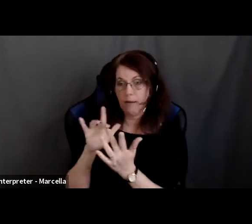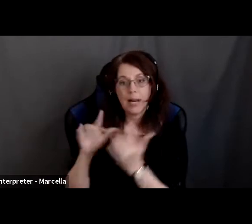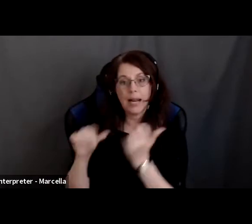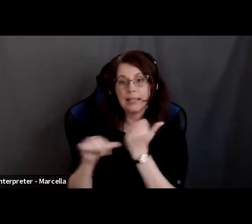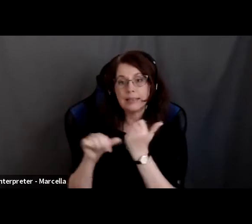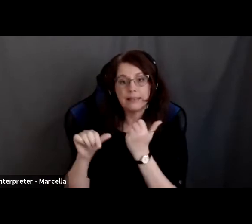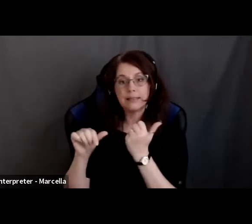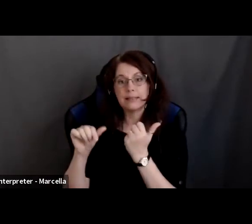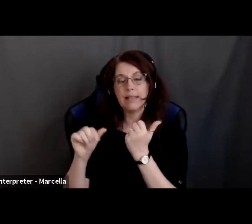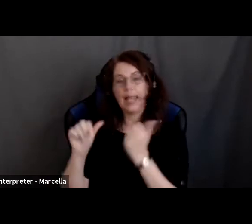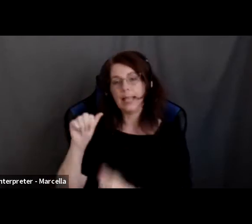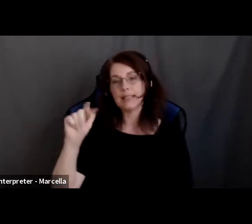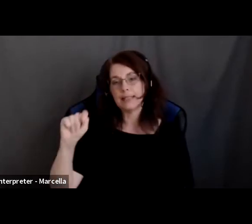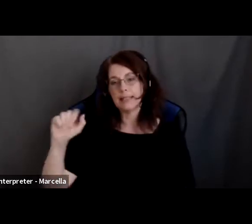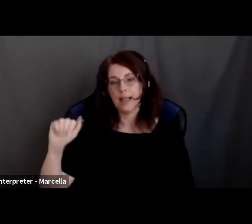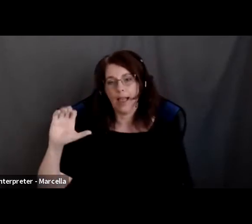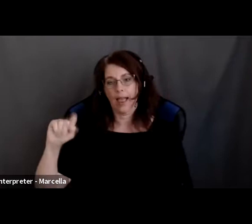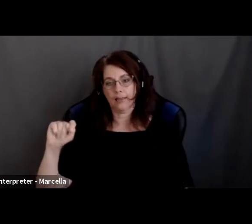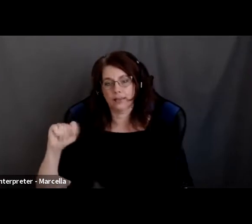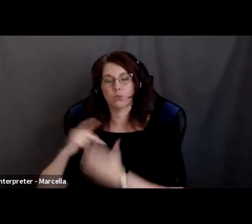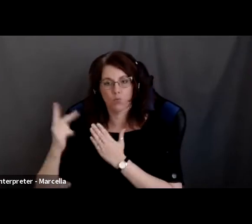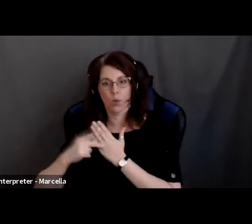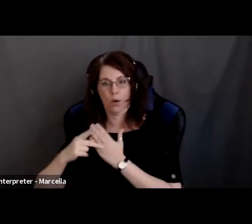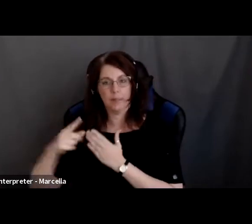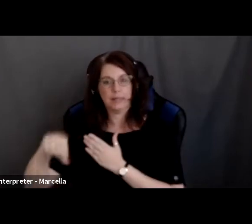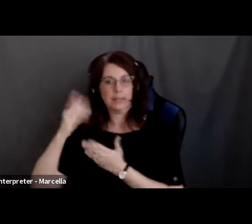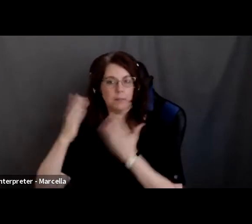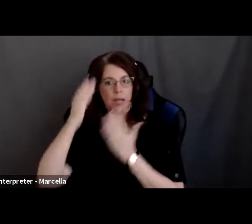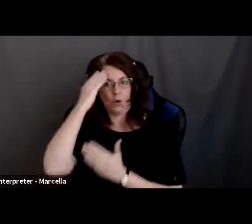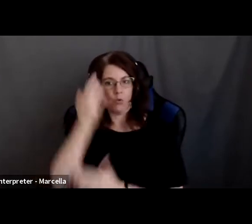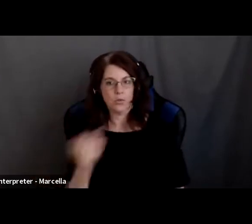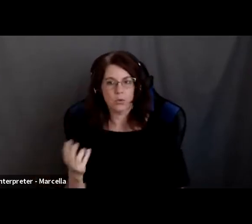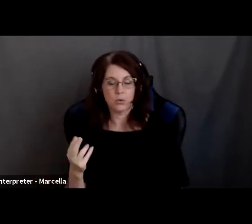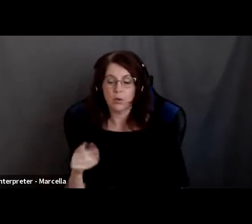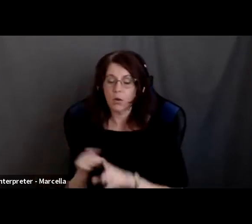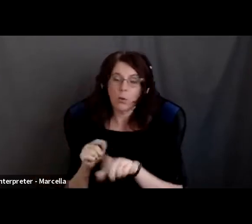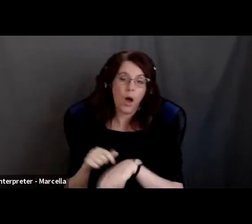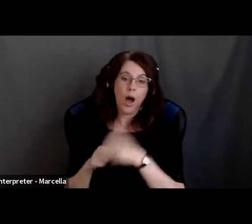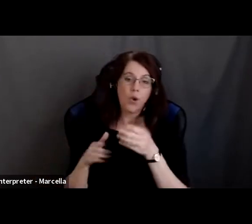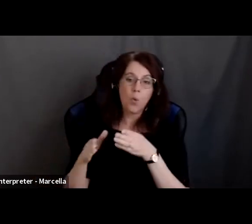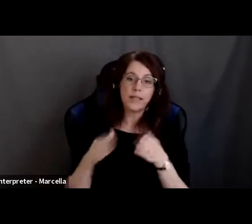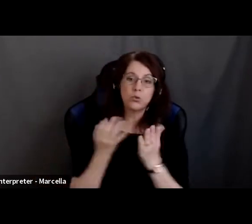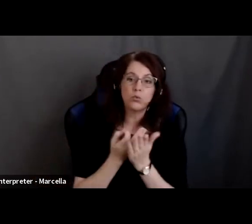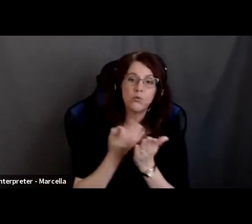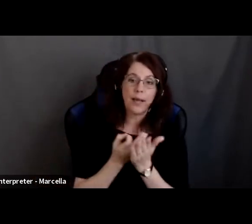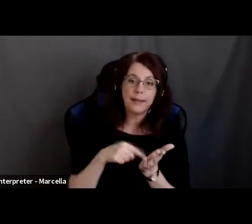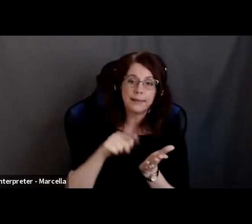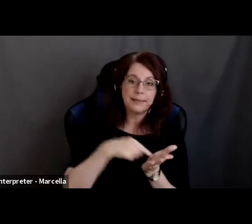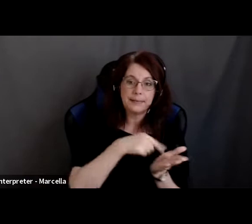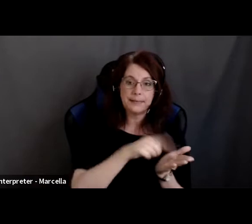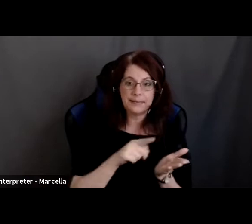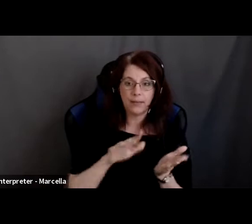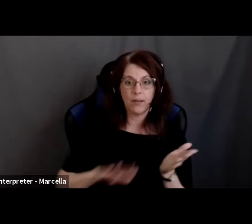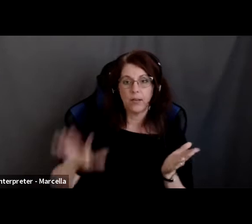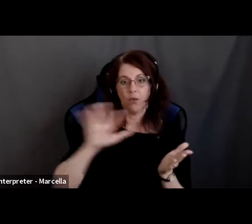Technology Act program because they may know of resources. There are alternative financing programs throughout the